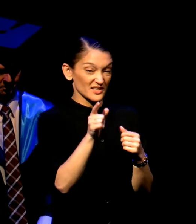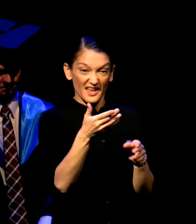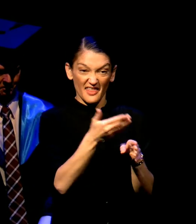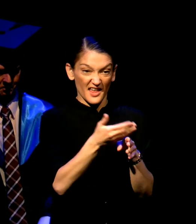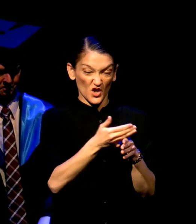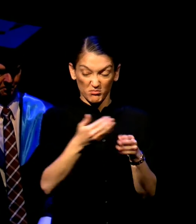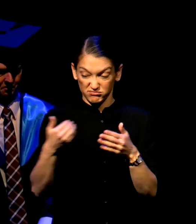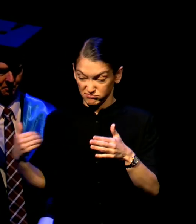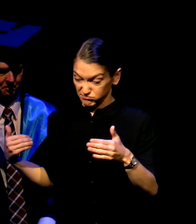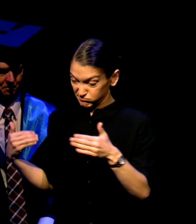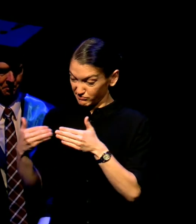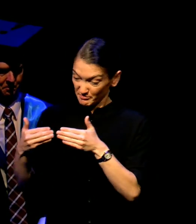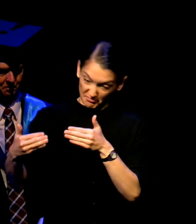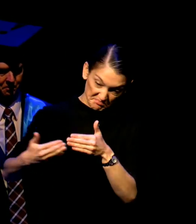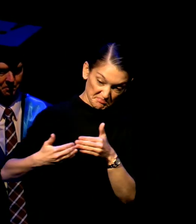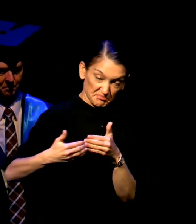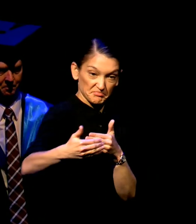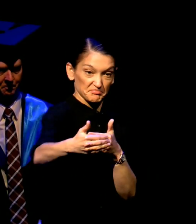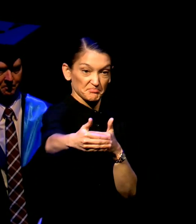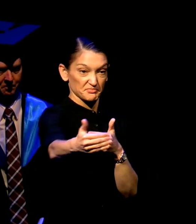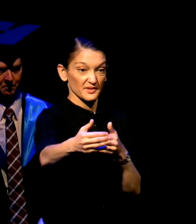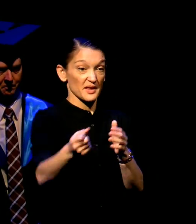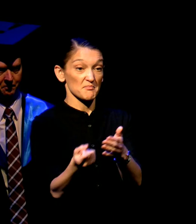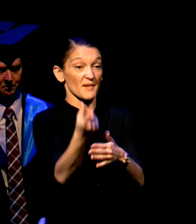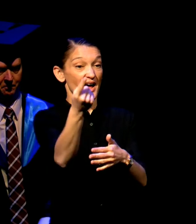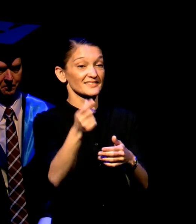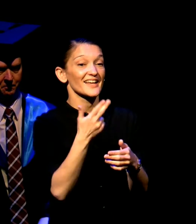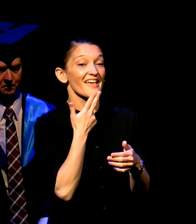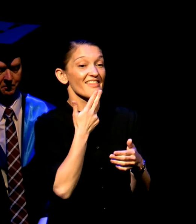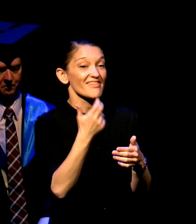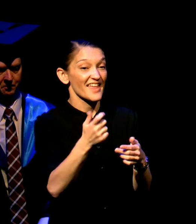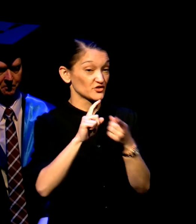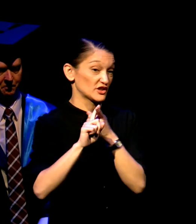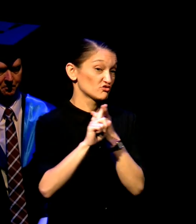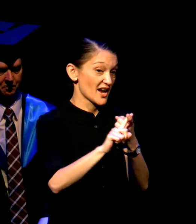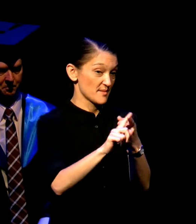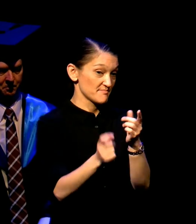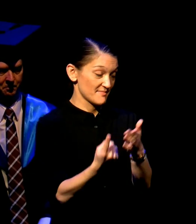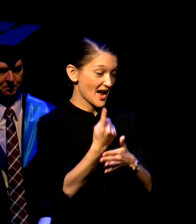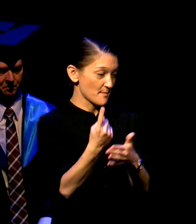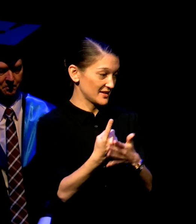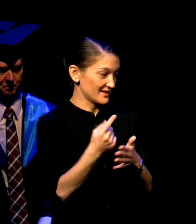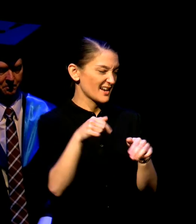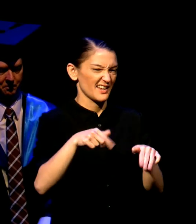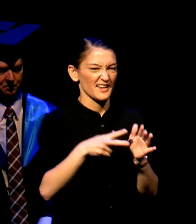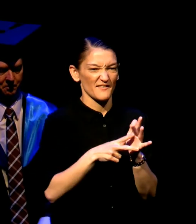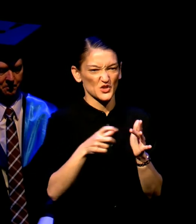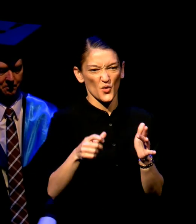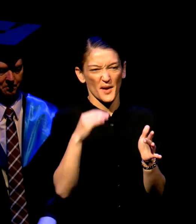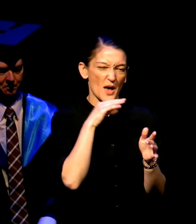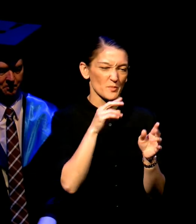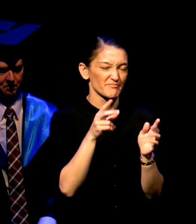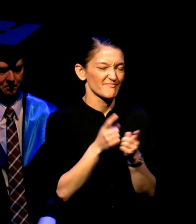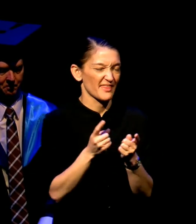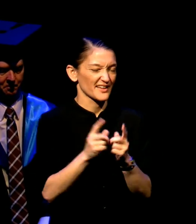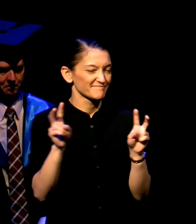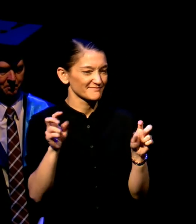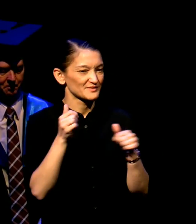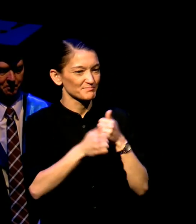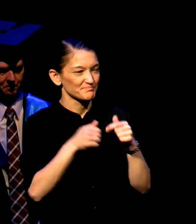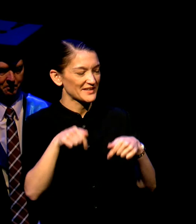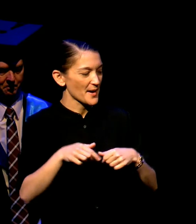with the advent of the electric trams. Trams are something that we love here in Victoria, and they're very much a Melbourne thing.